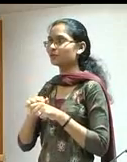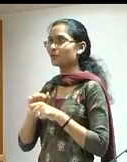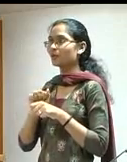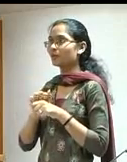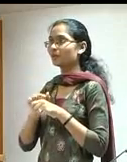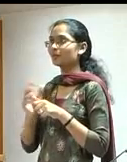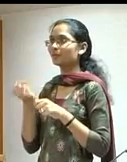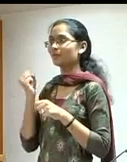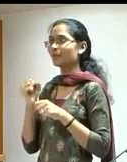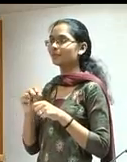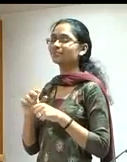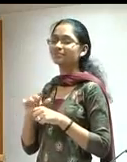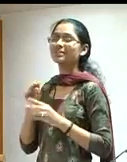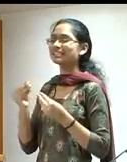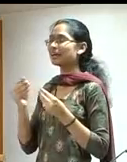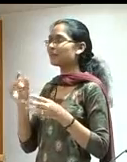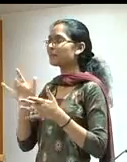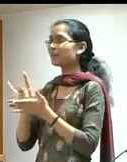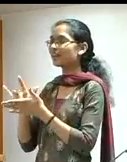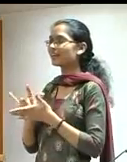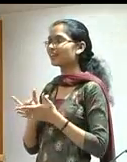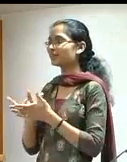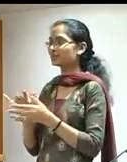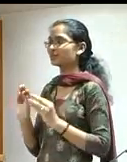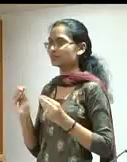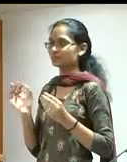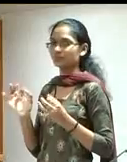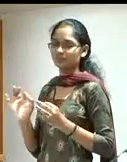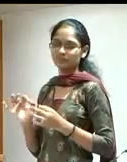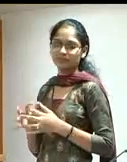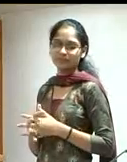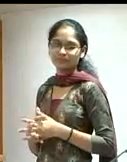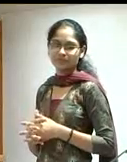we can rely on these judicial pronouncements also to help us as we go forward.